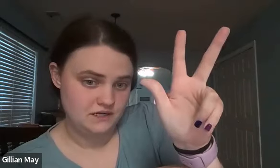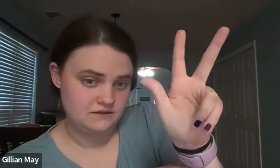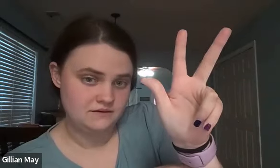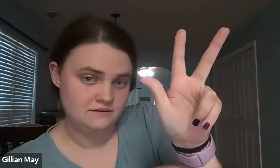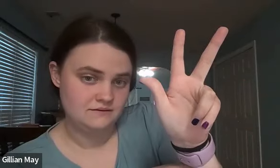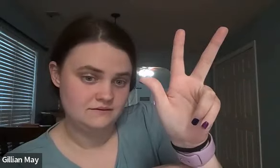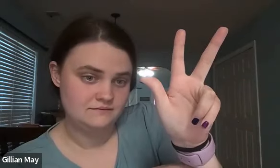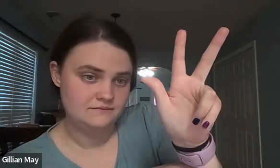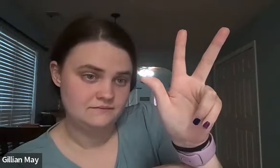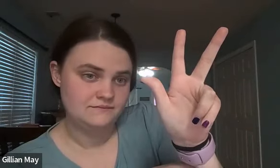3,